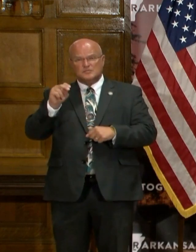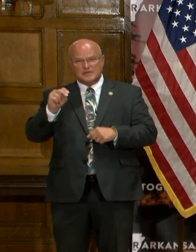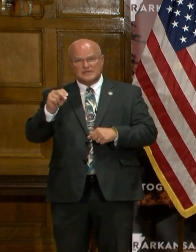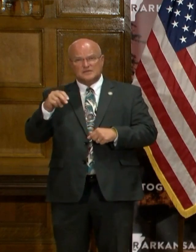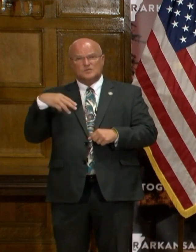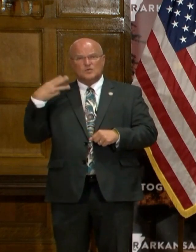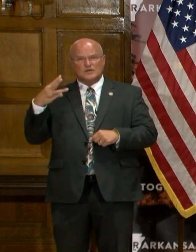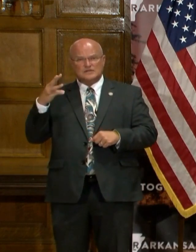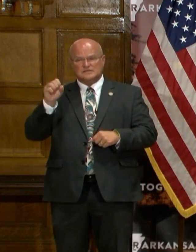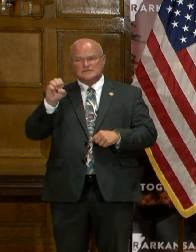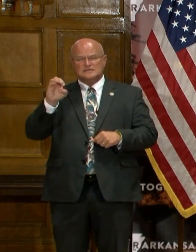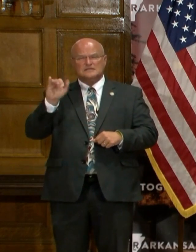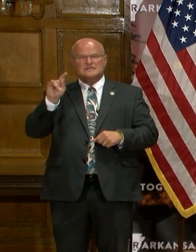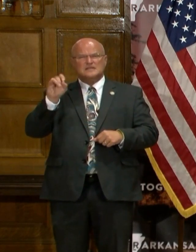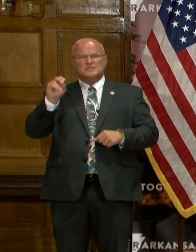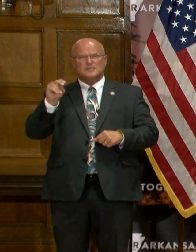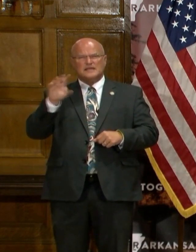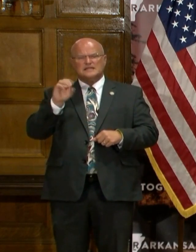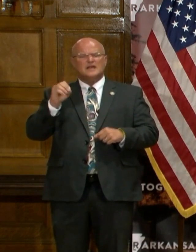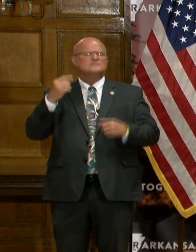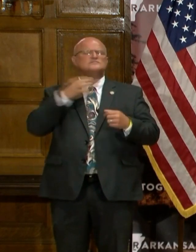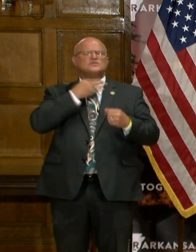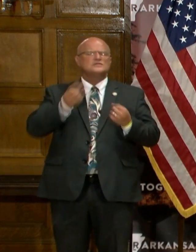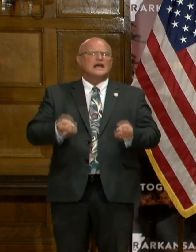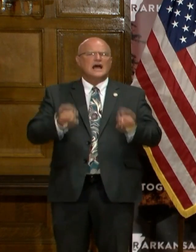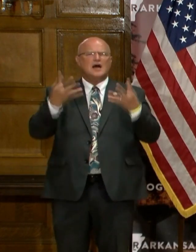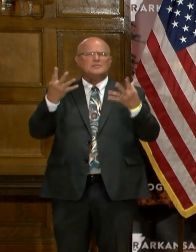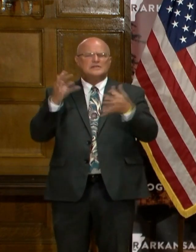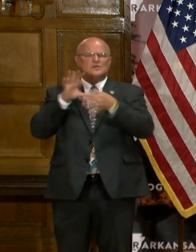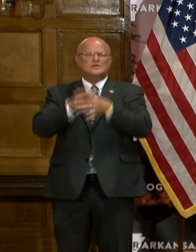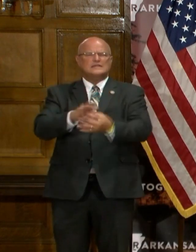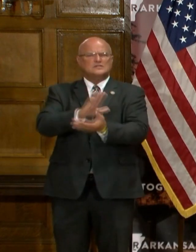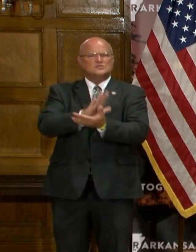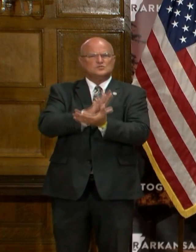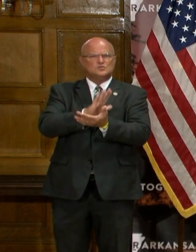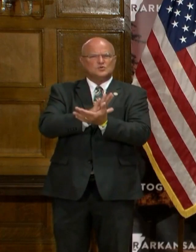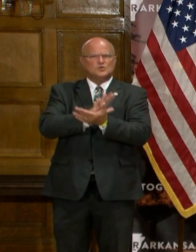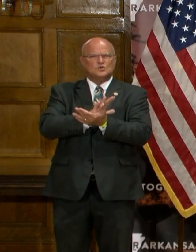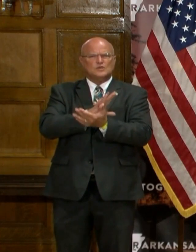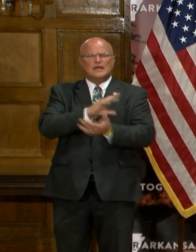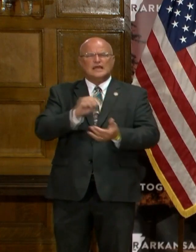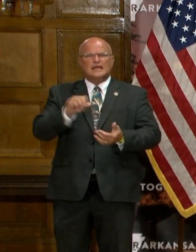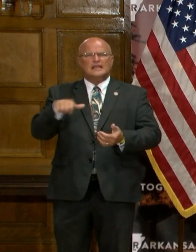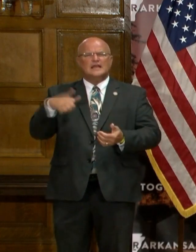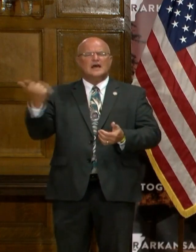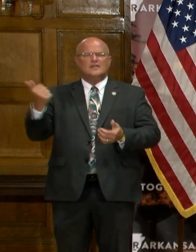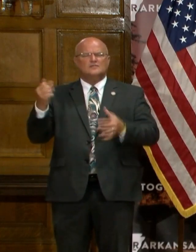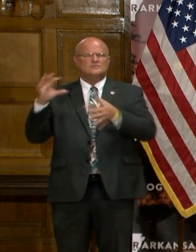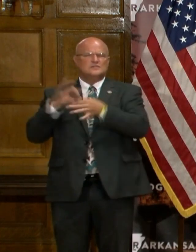Sebastian counties. I was curious how many of those new cases are linked to schools, and are there any clusters?